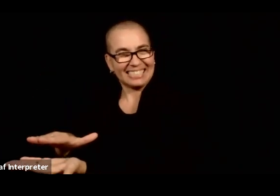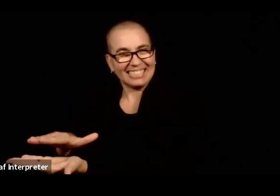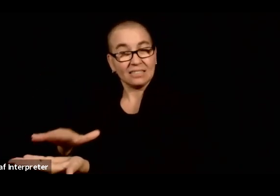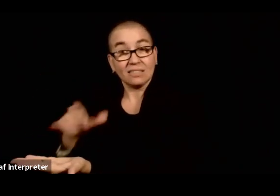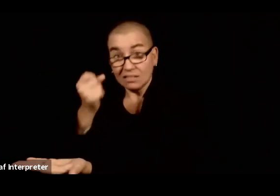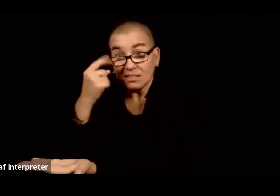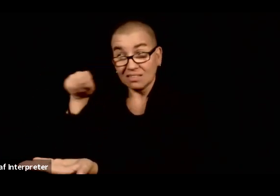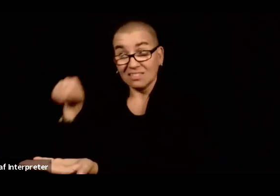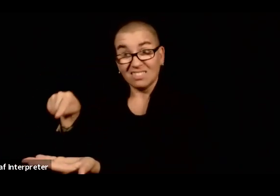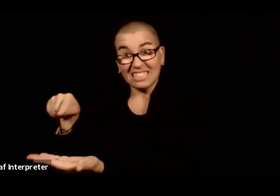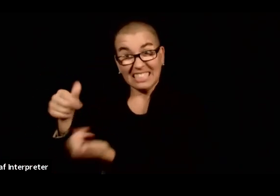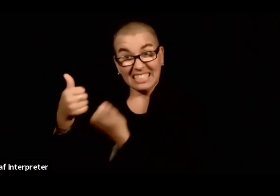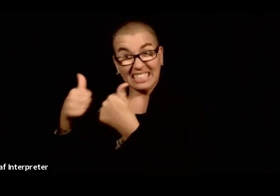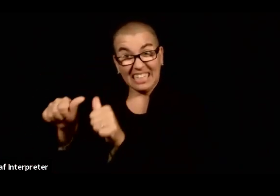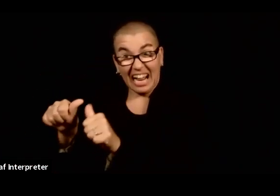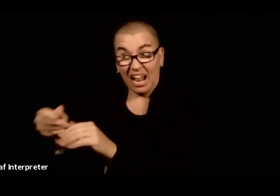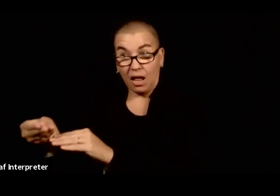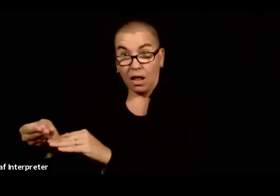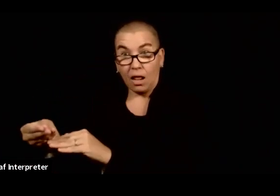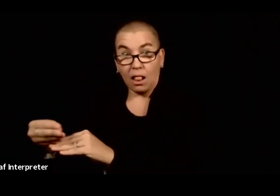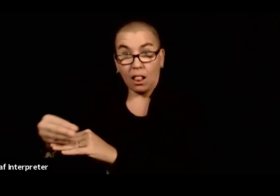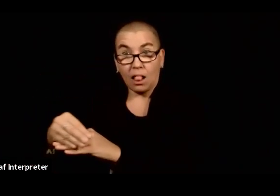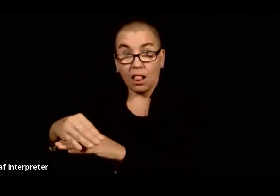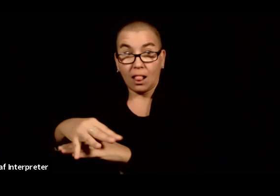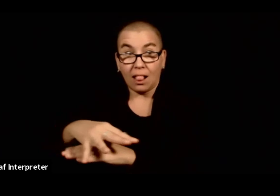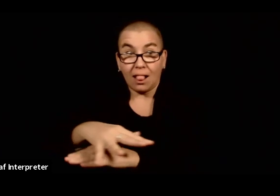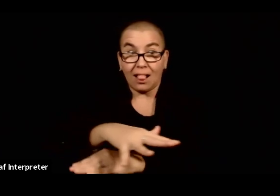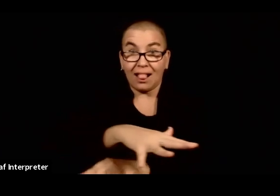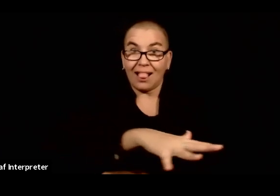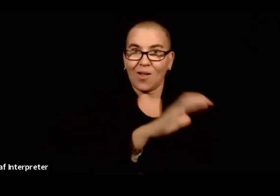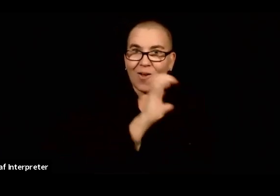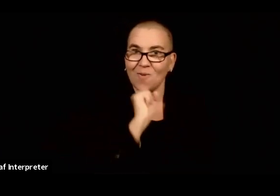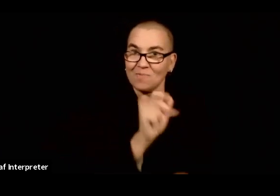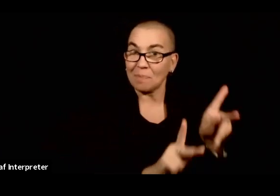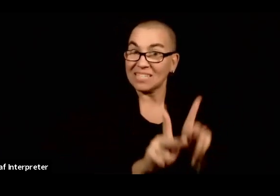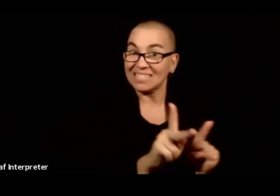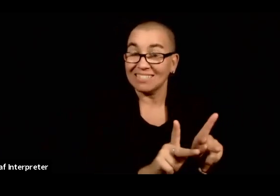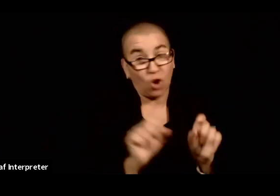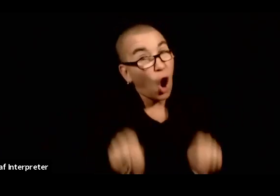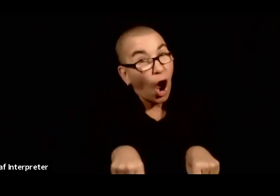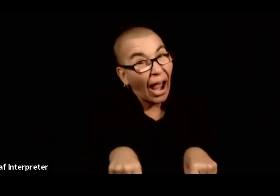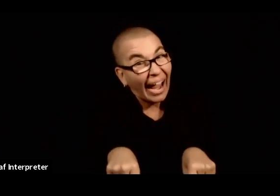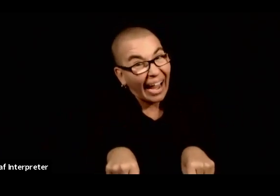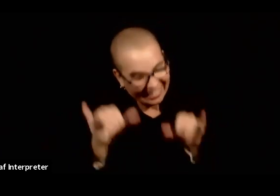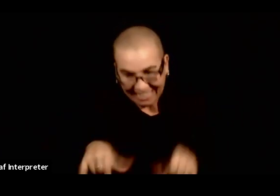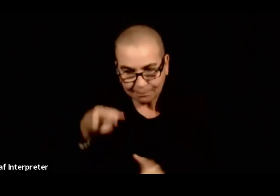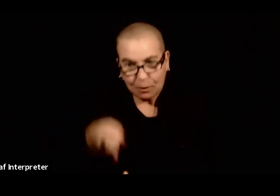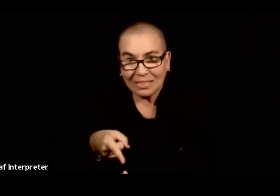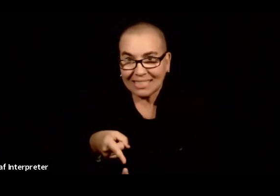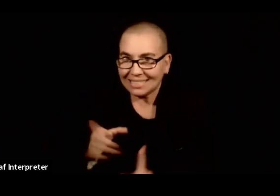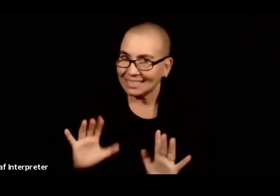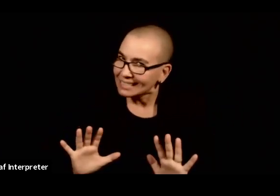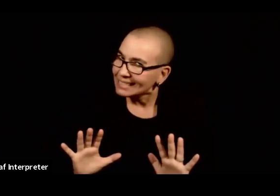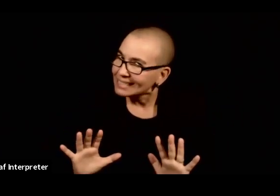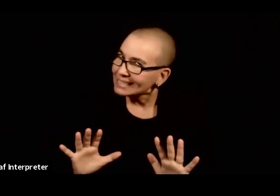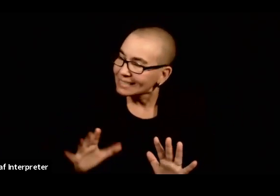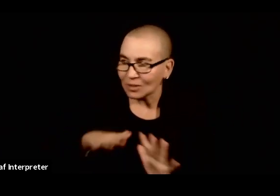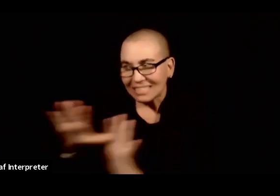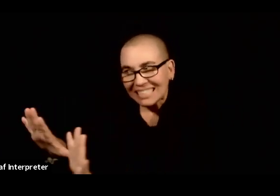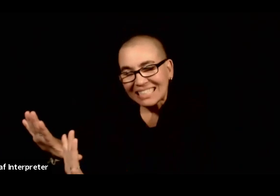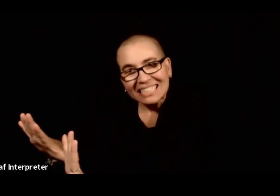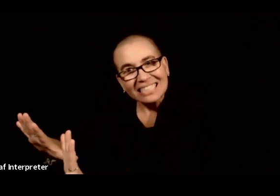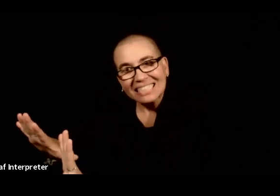later generations of transmission as those folks may pass the virus very unwittingly onto people